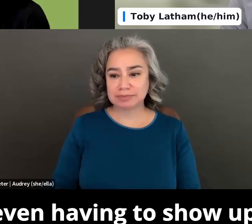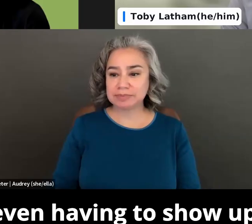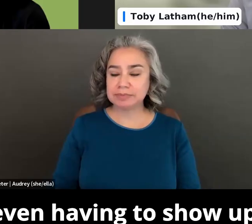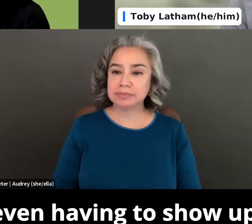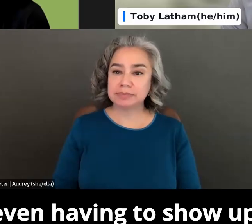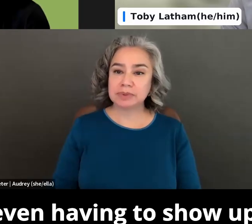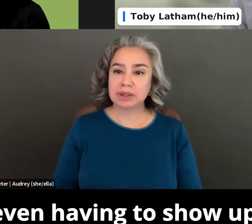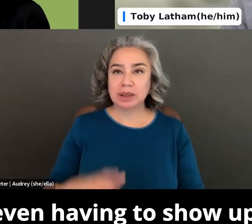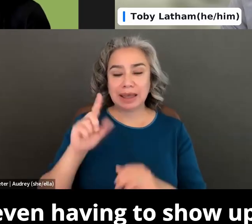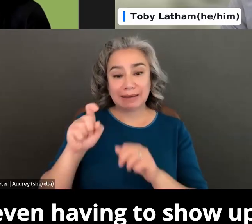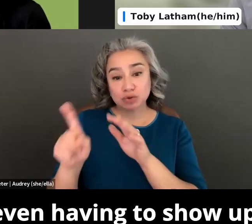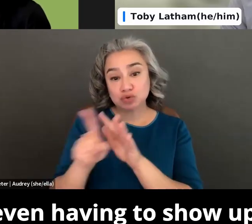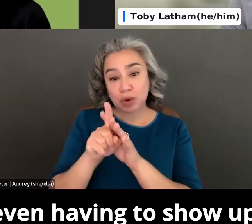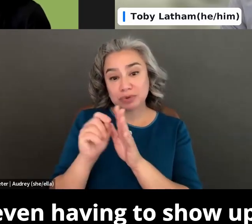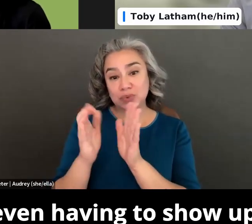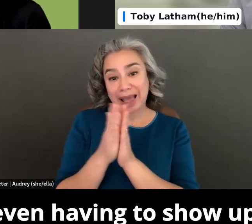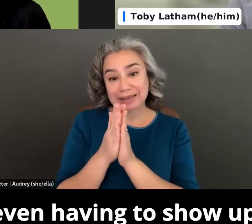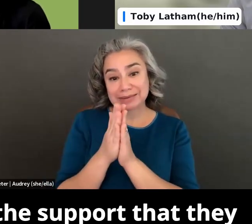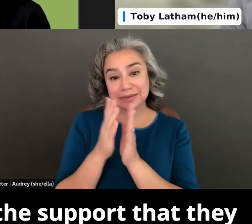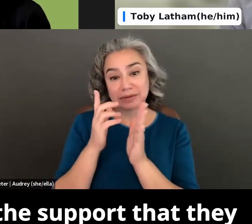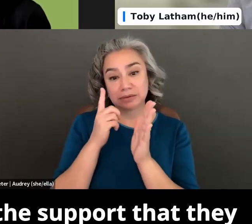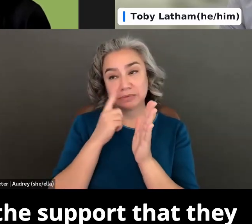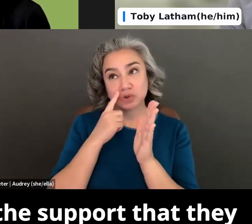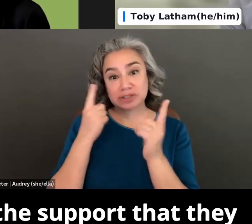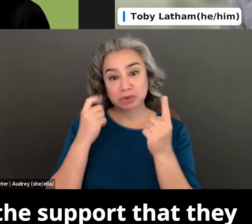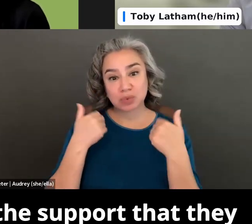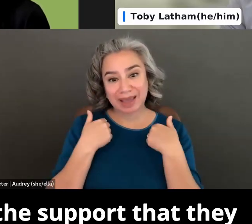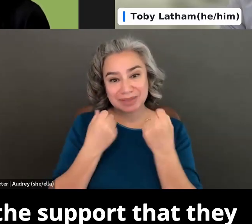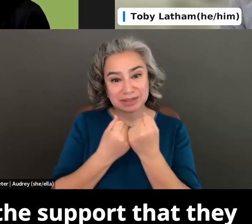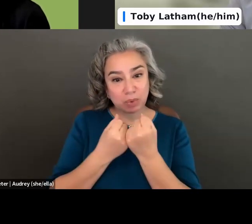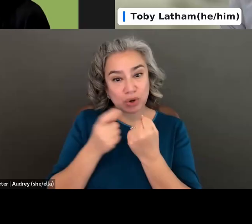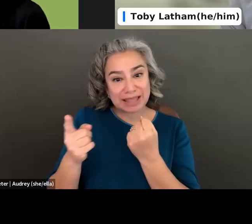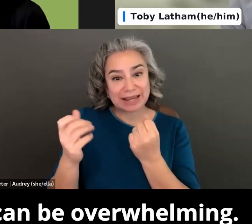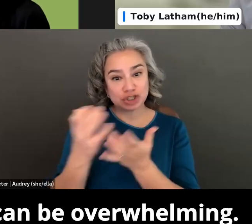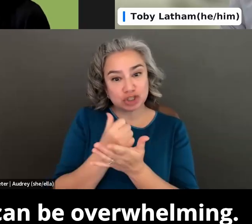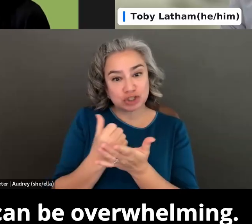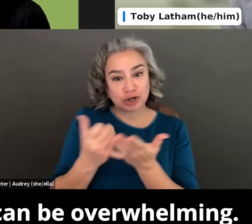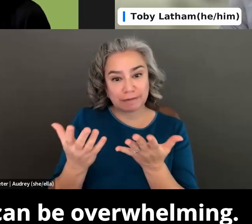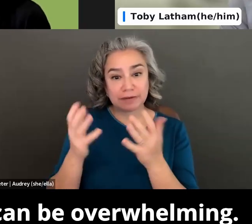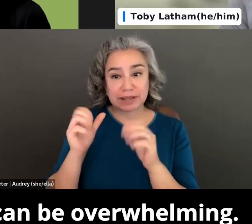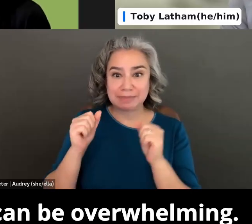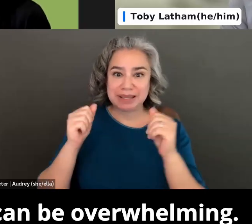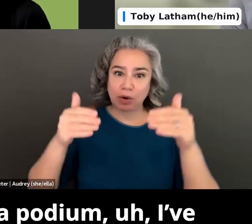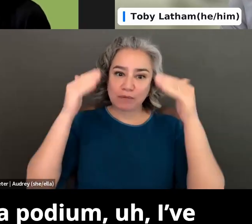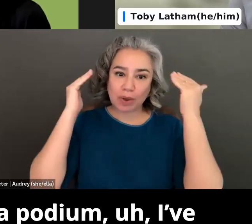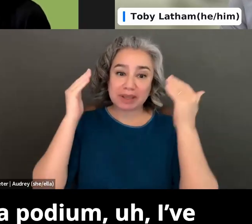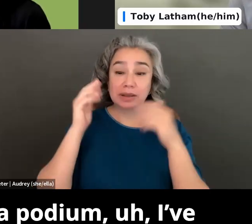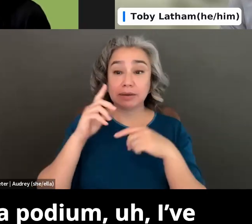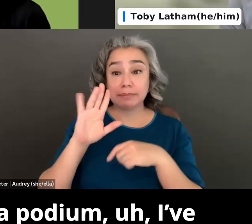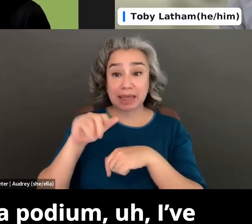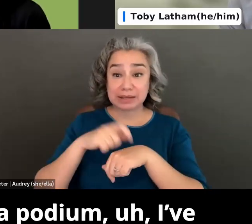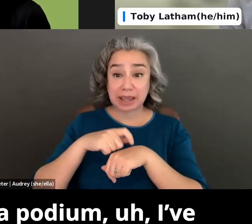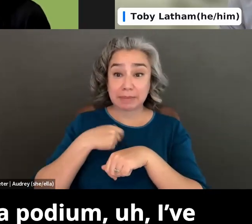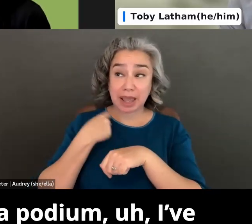even having to show up to ask for someone to have the support that they deserve can be overwhelming. So by the time I get to a